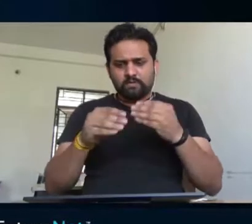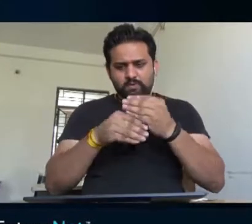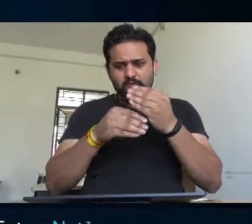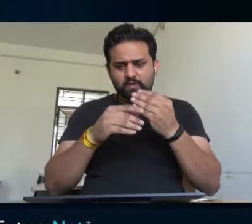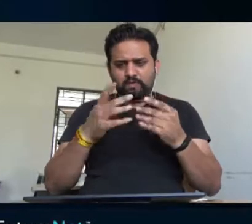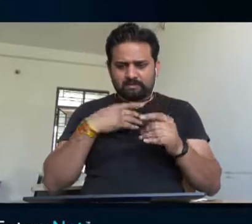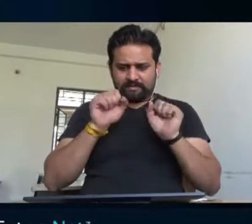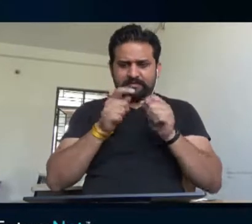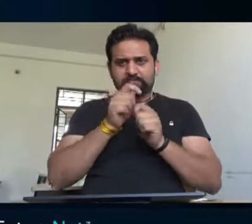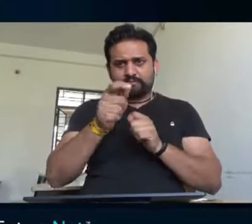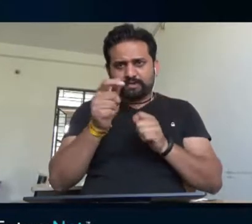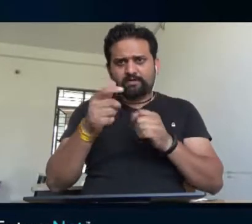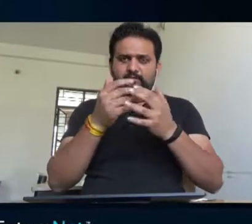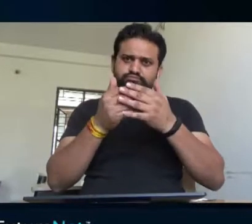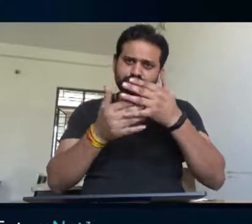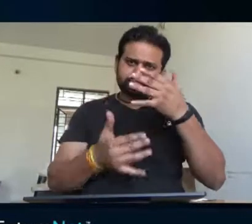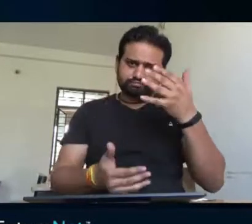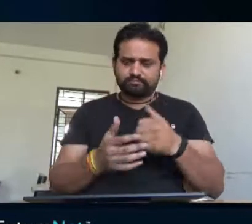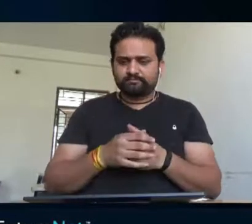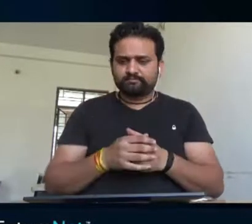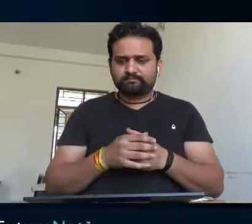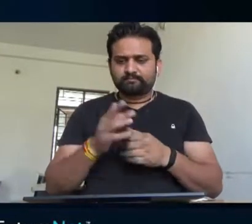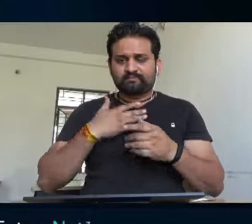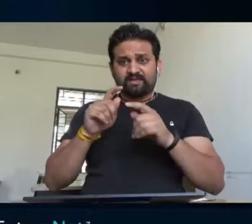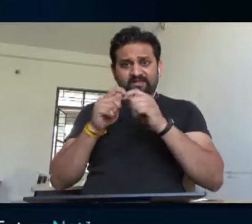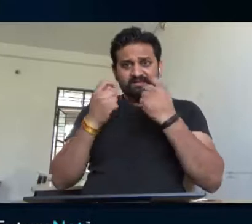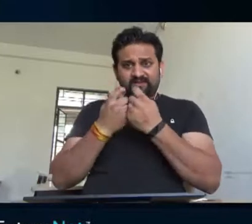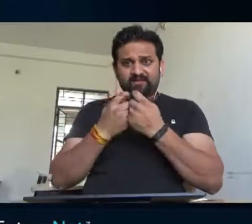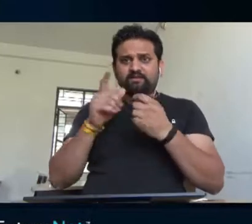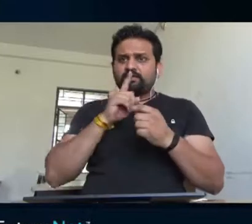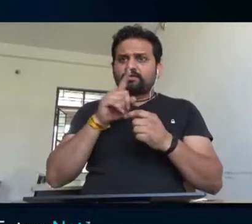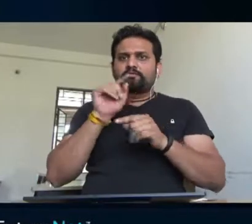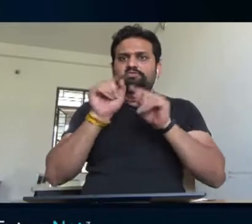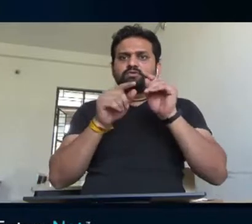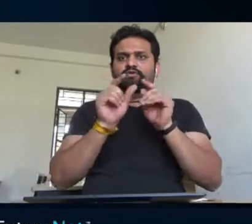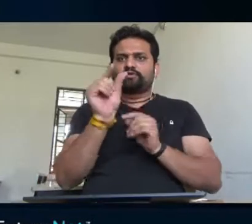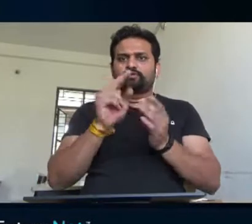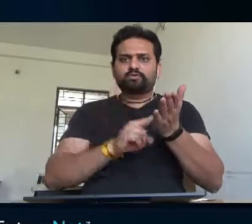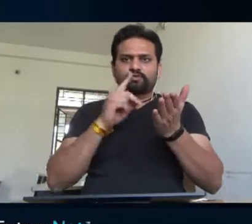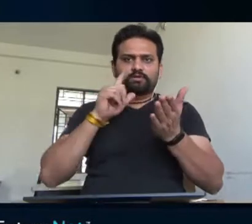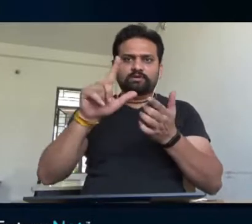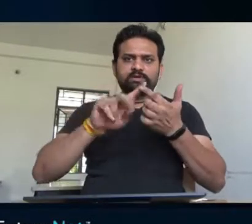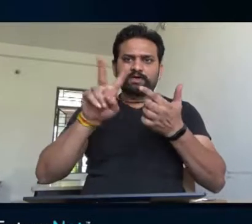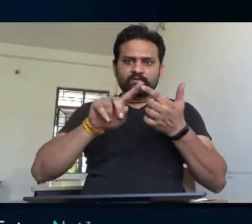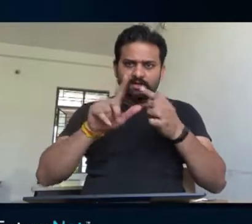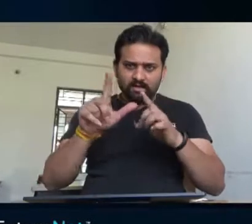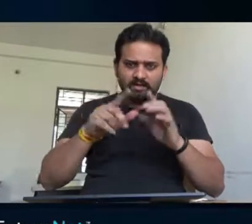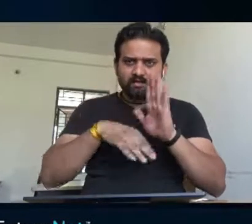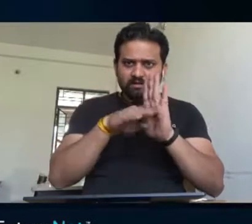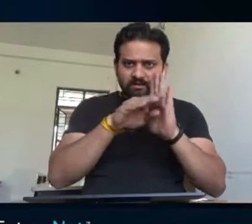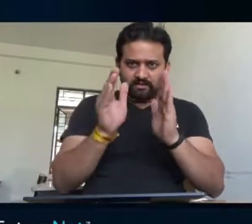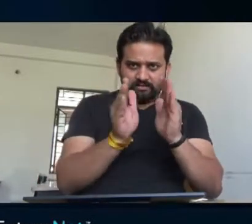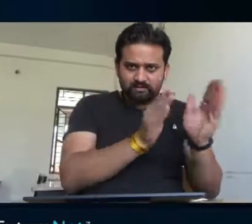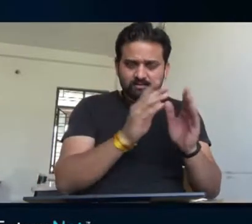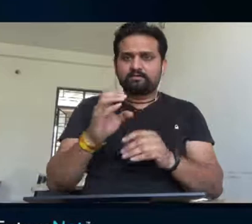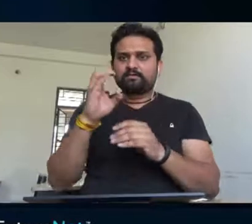we can pay out more. That means we will have more % in the uni level, more % in the carrier level, and